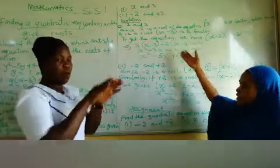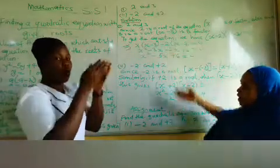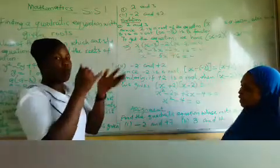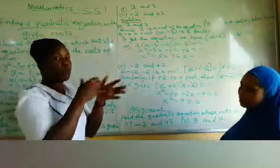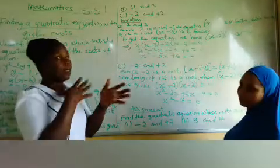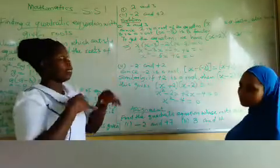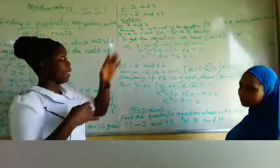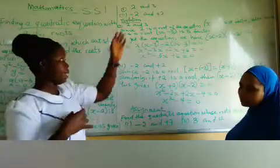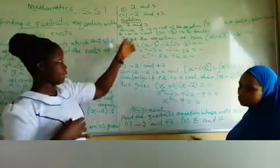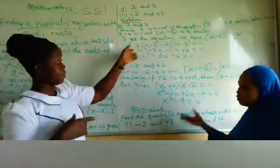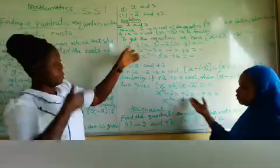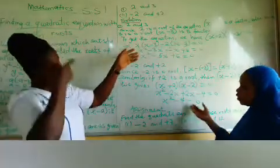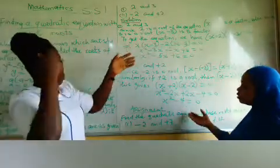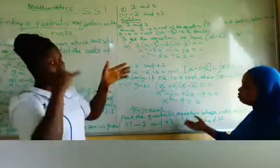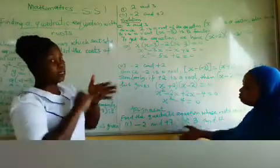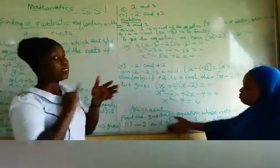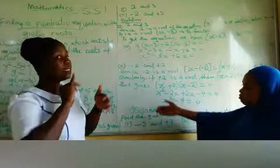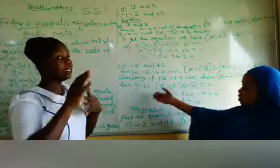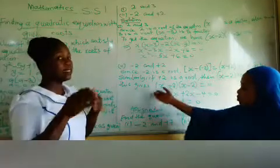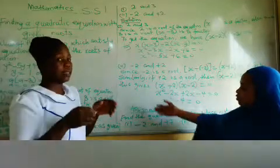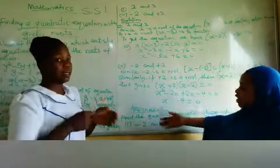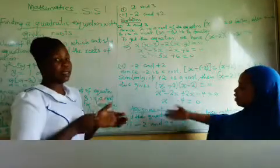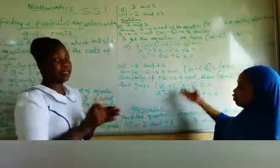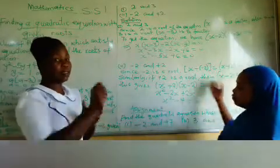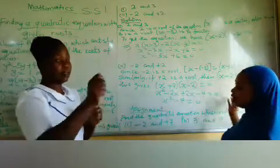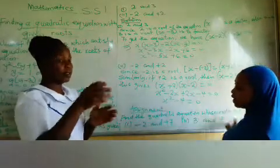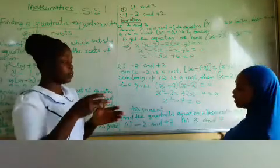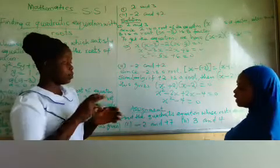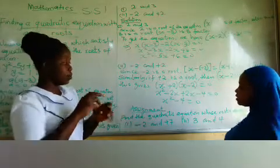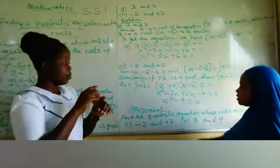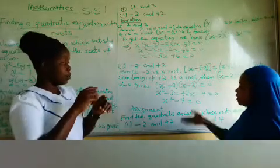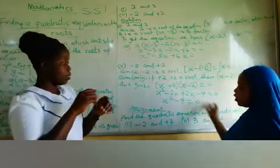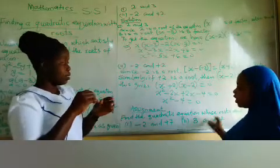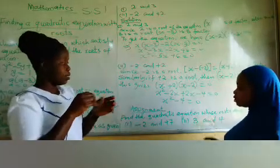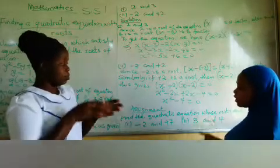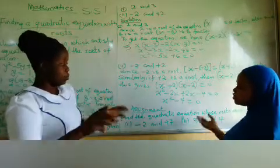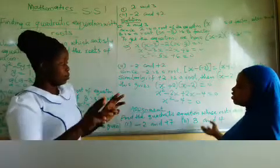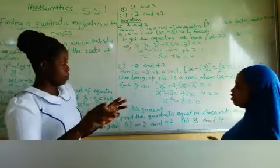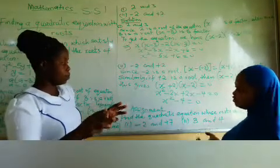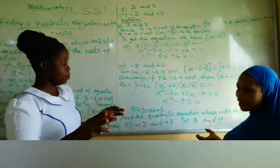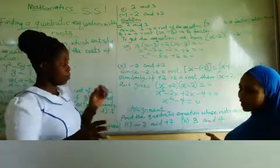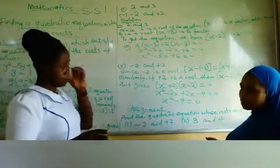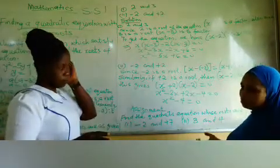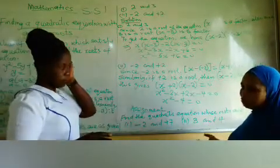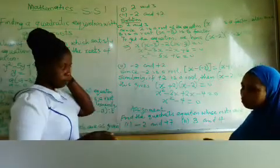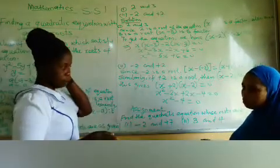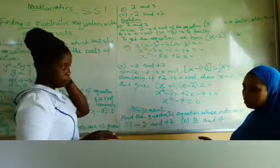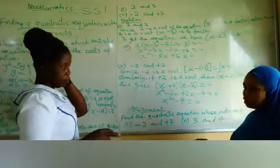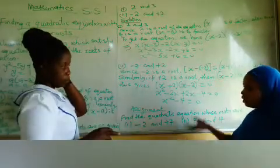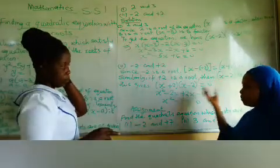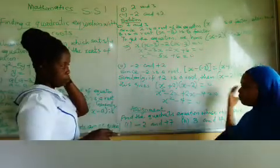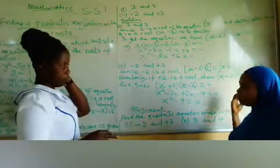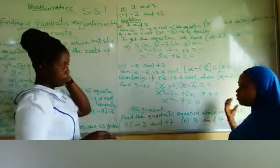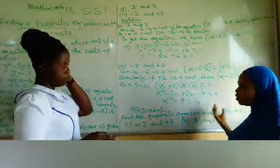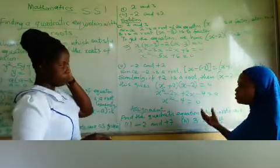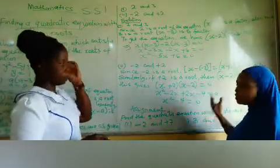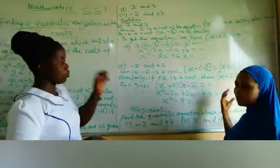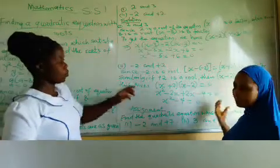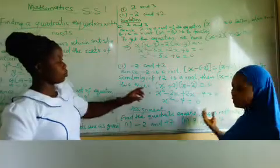other like this, since we've done removal of brackets or expansion of bracket before in the previous